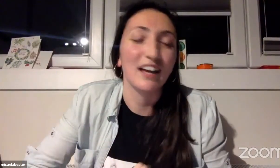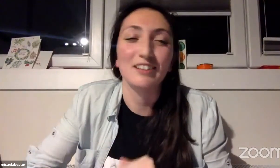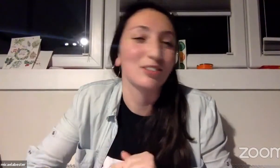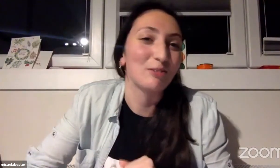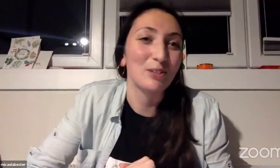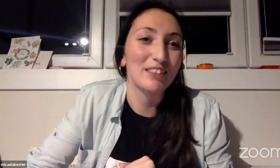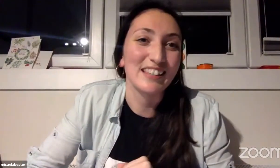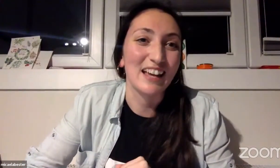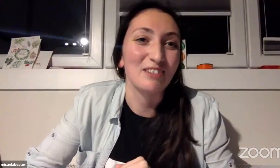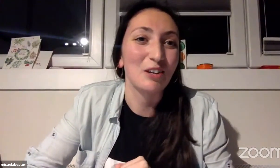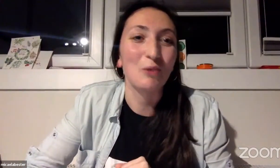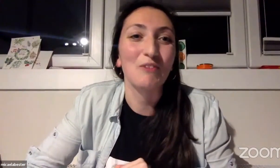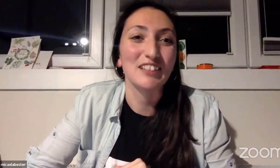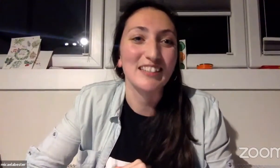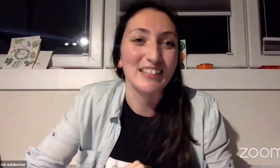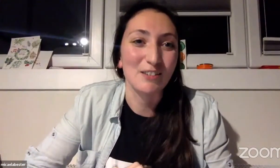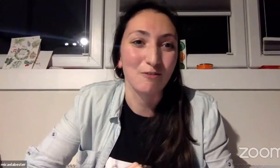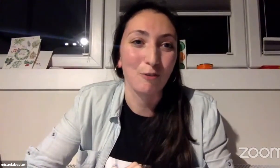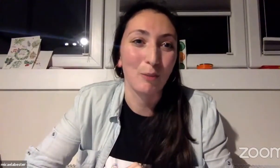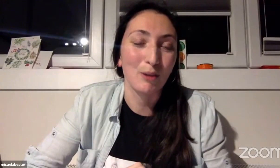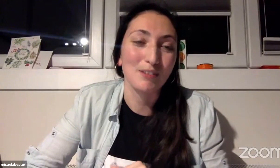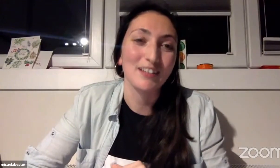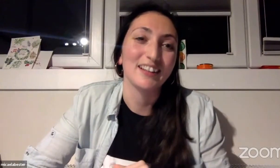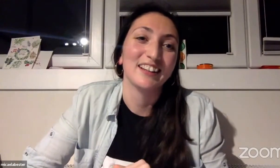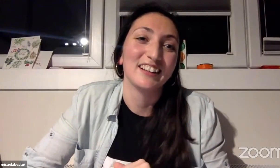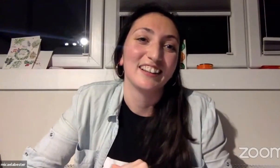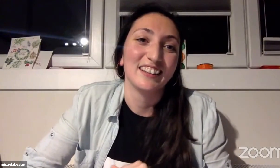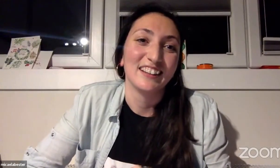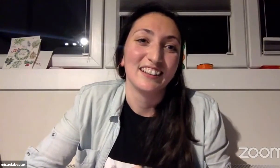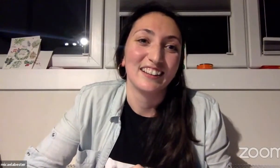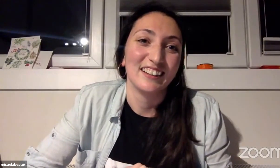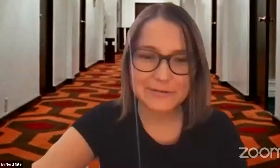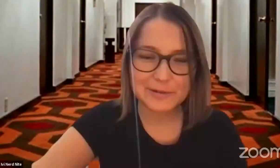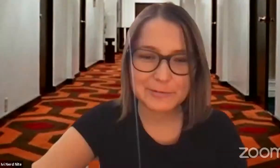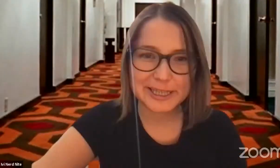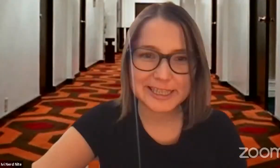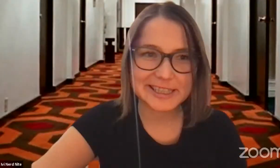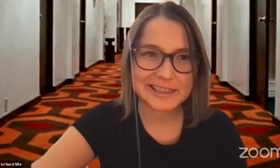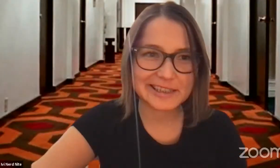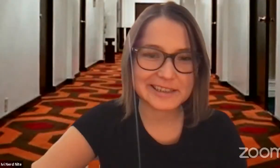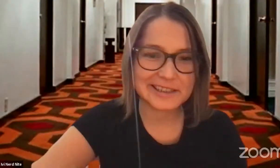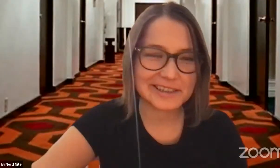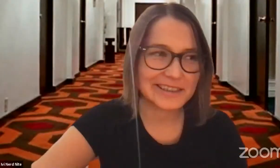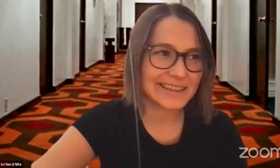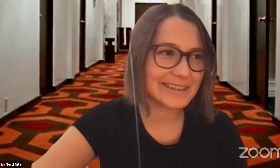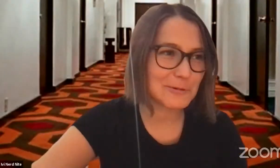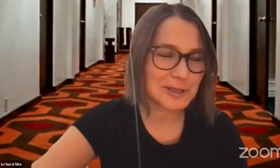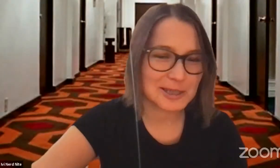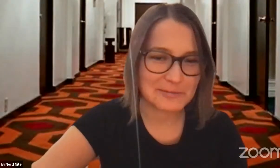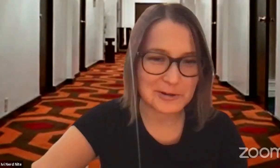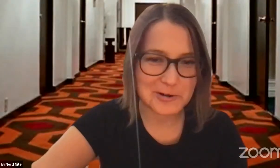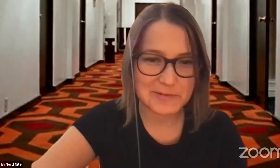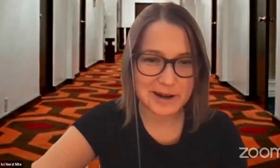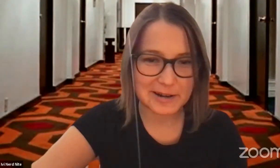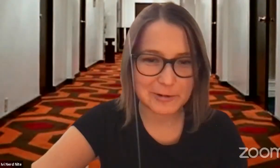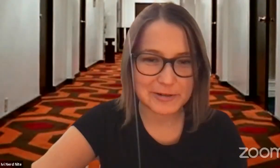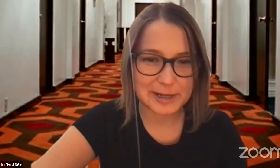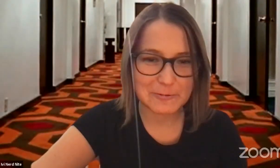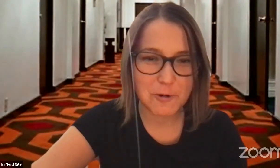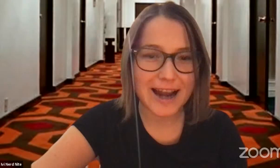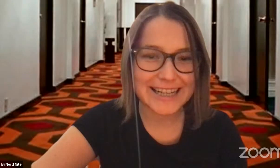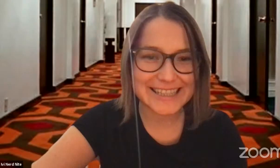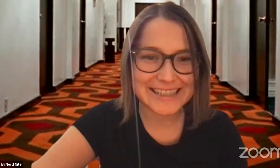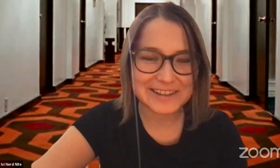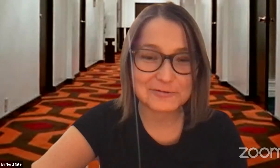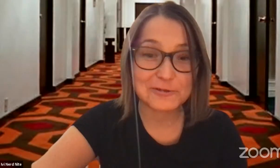Sign, I don't know what the sign equivalent is for both. Many of the Brits in the WhatsApp group are